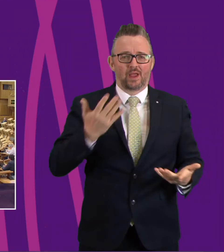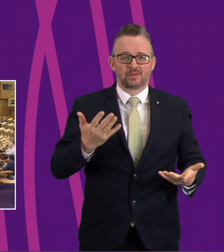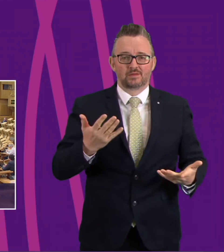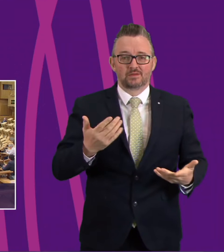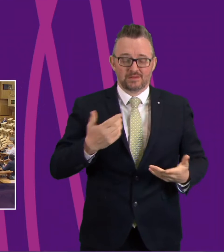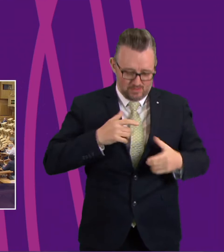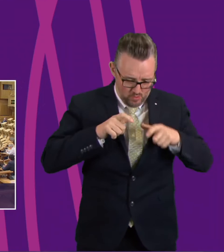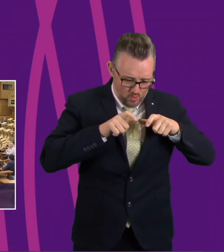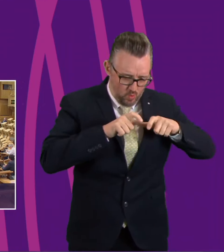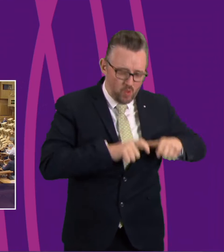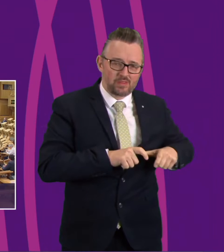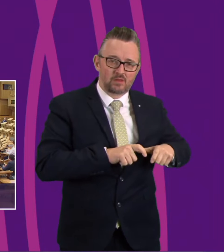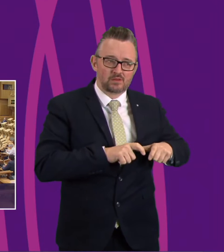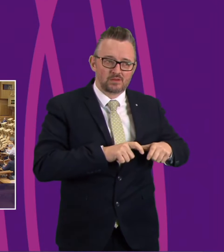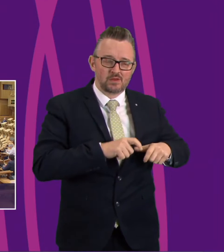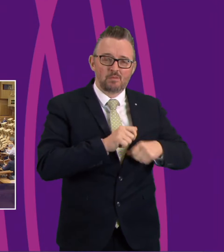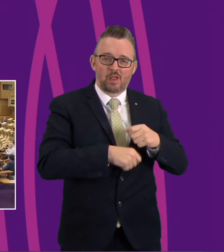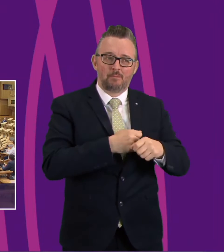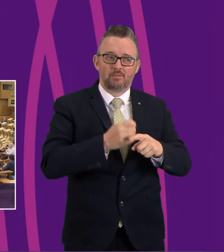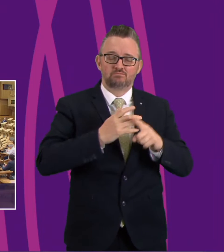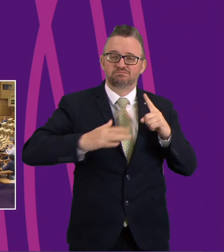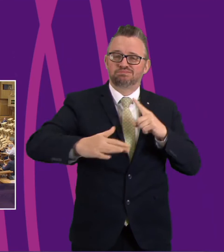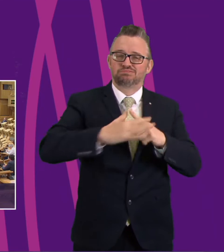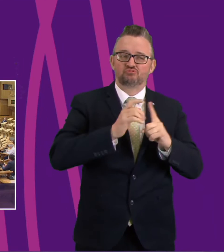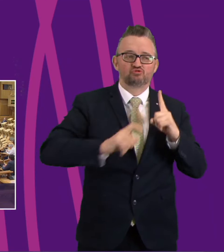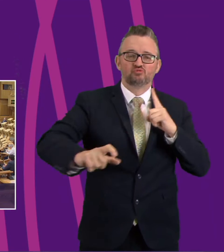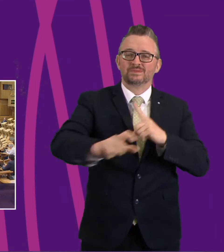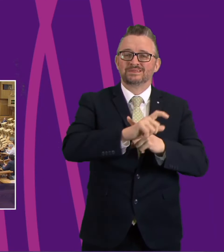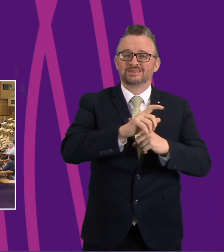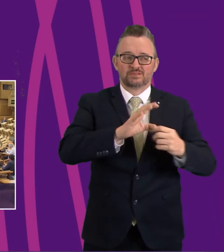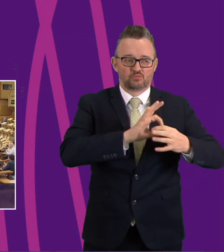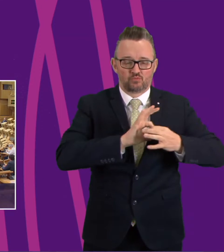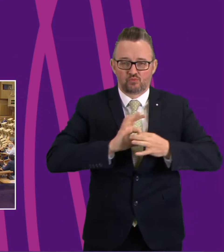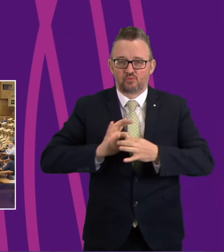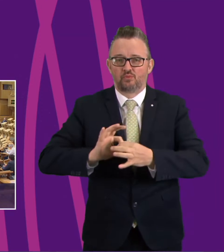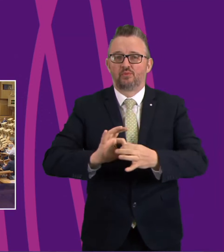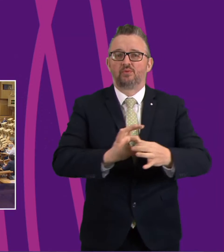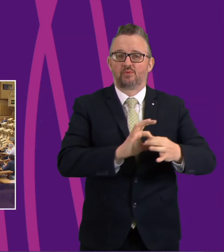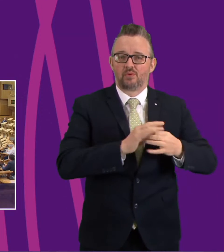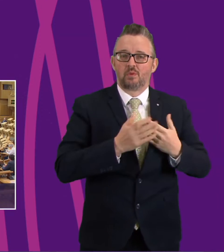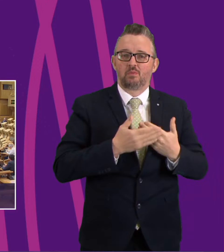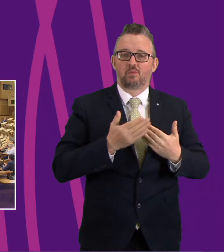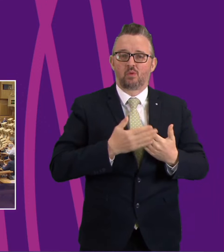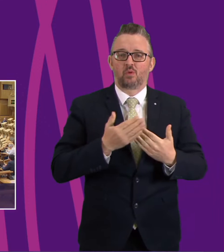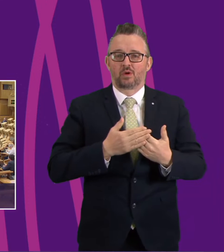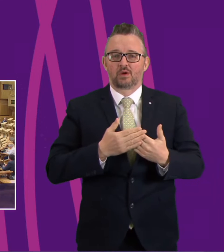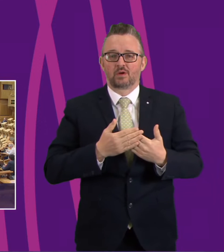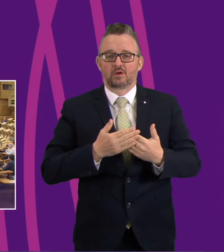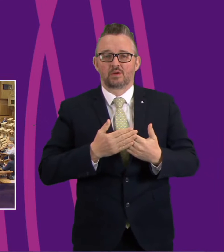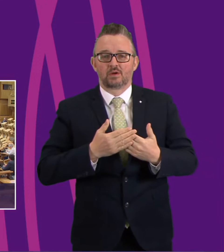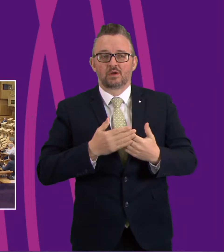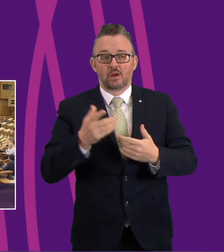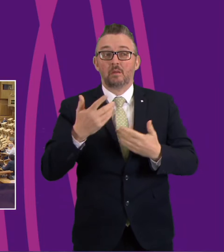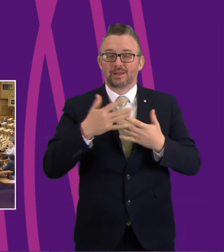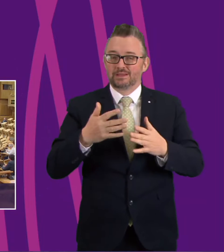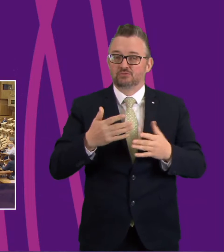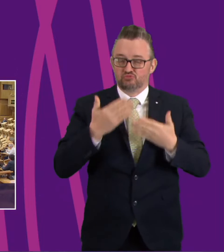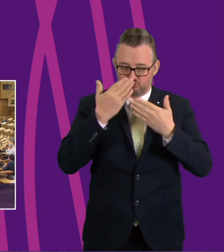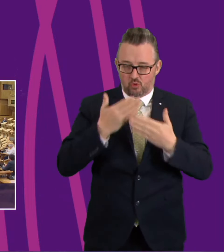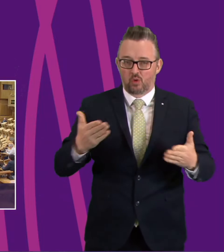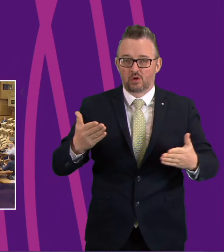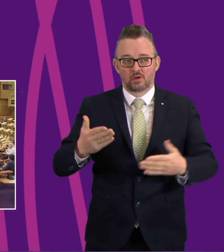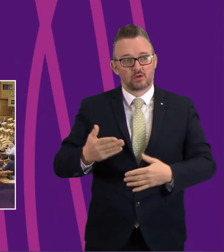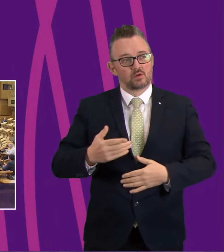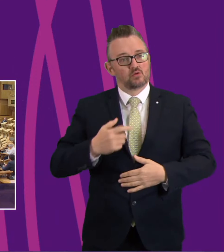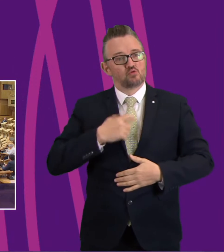brought us closer together as a society, as communities. The pandemic has shown just how fragile human life